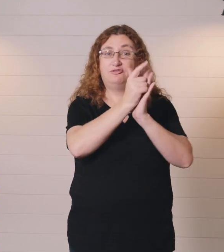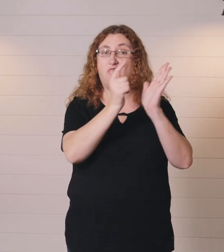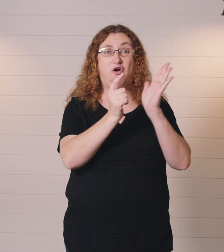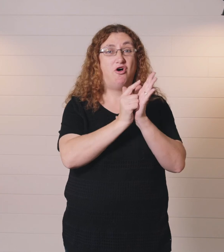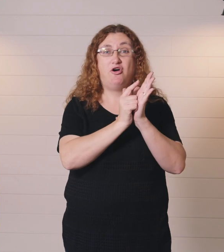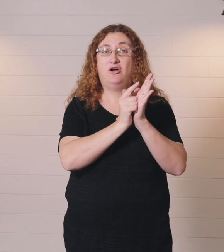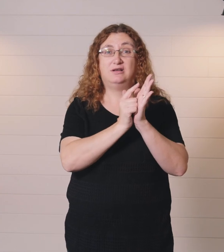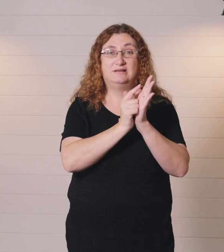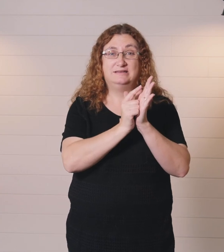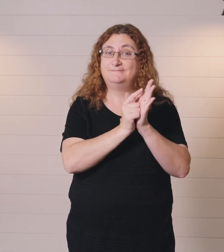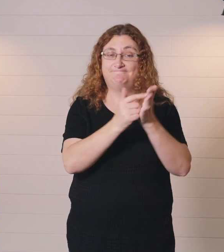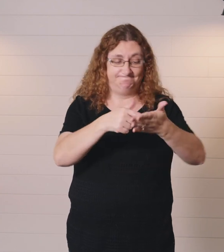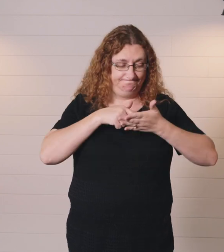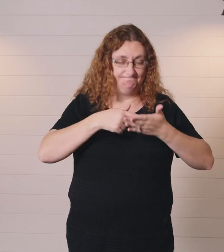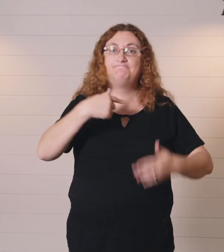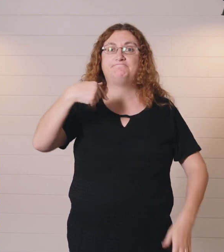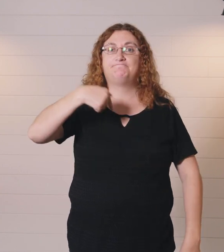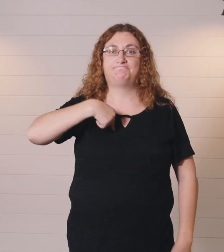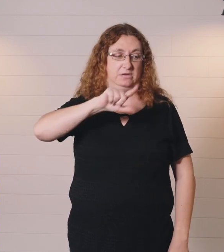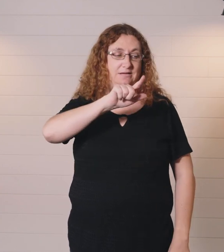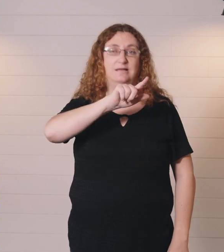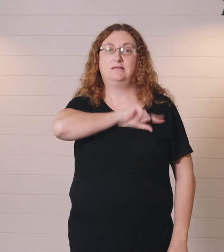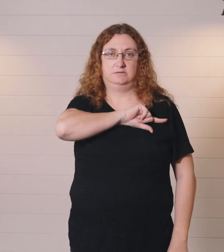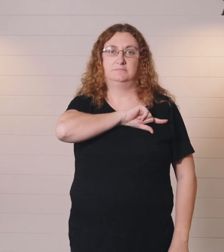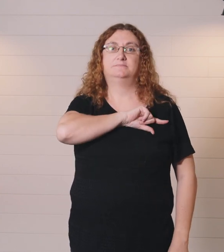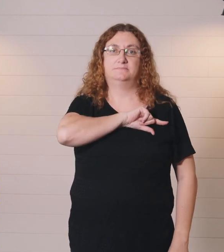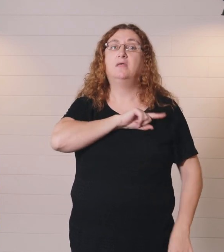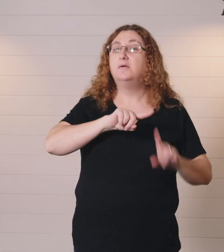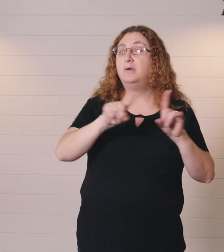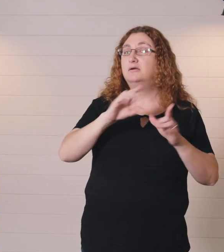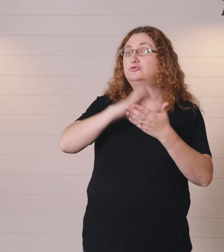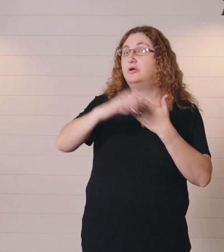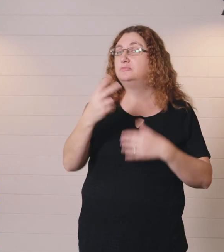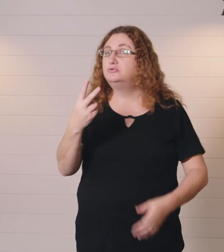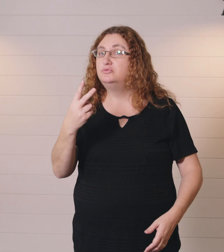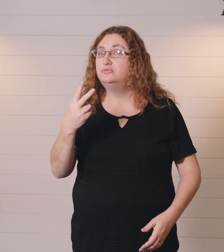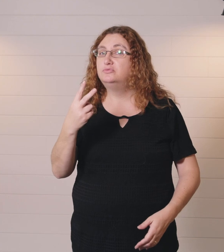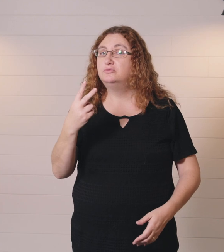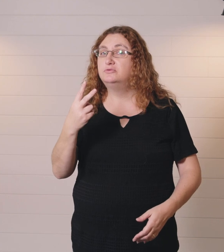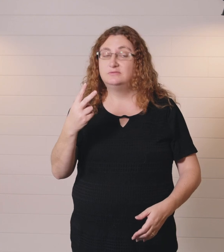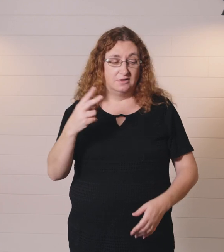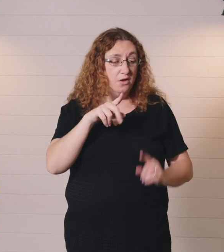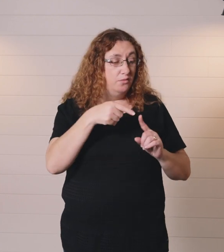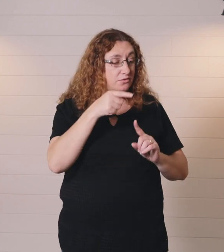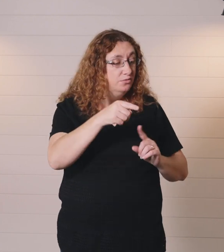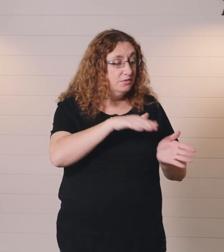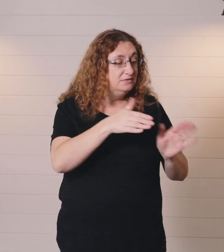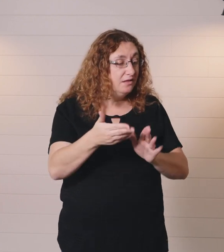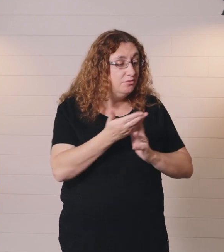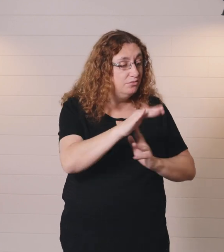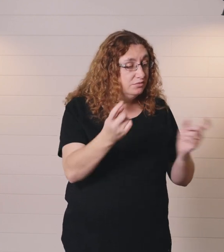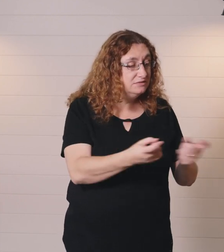us, rightly so, the guilty verdict. But then it says in chapter 2, when you were dead in your